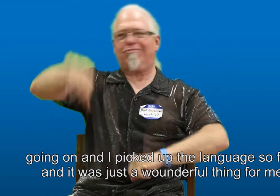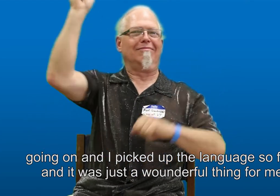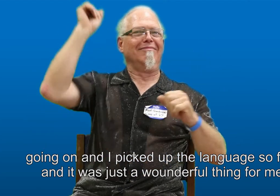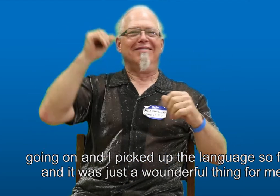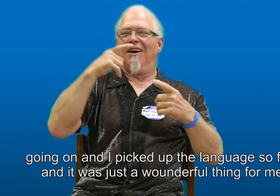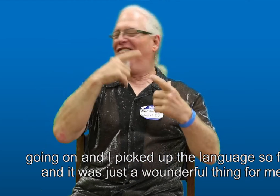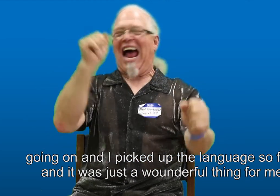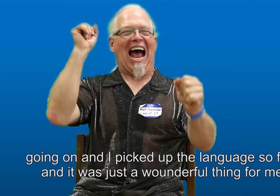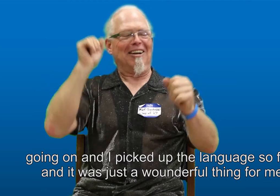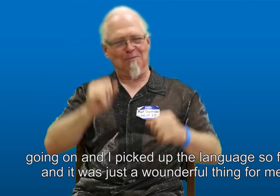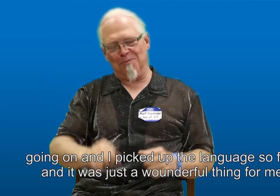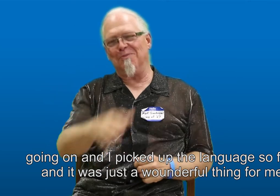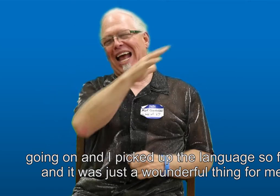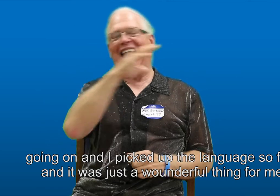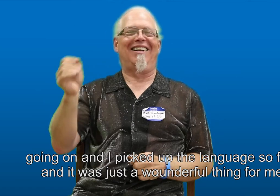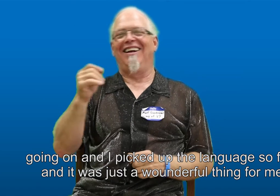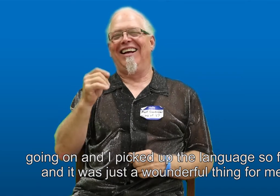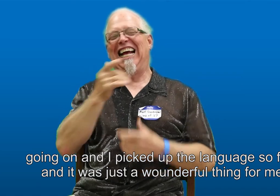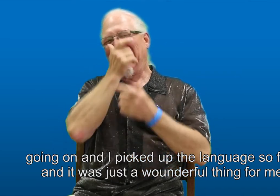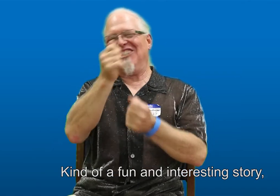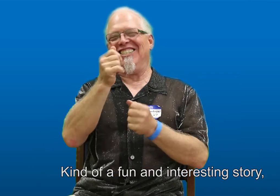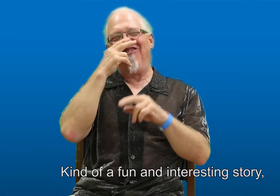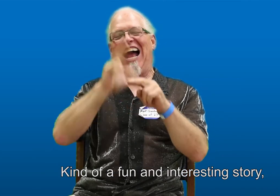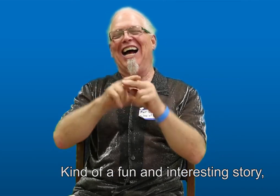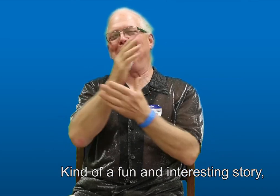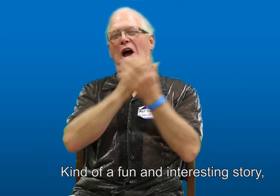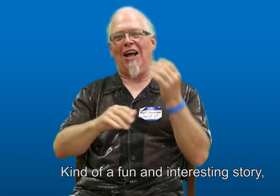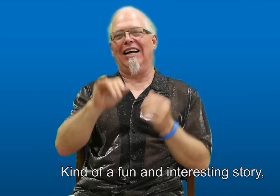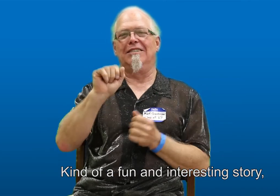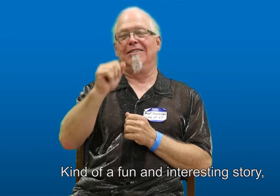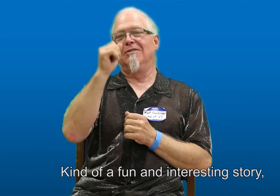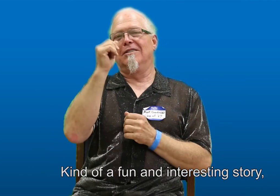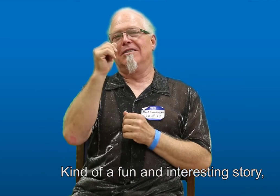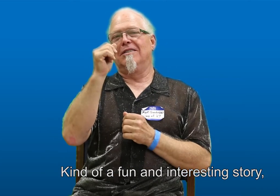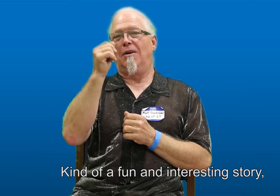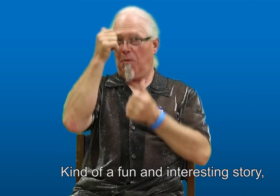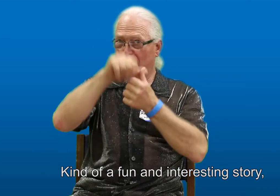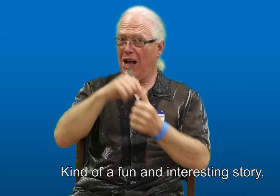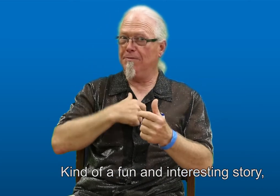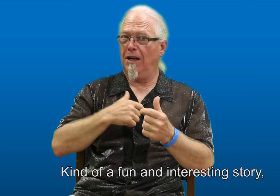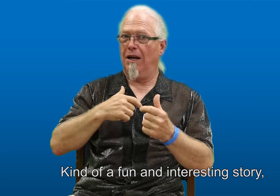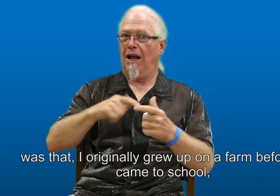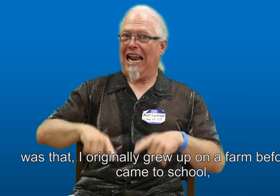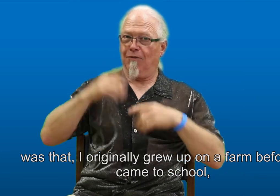so fast, and it was just a wonderful thing for me. Kind of a fun and interesting story was